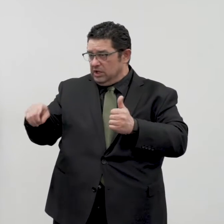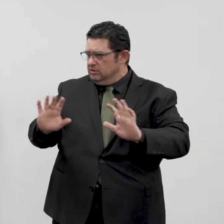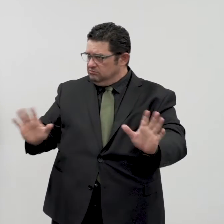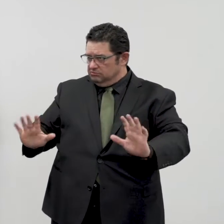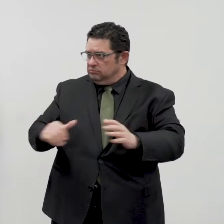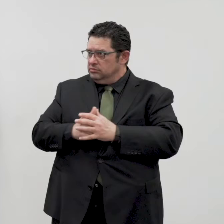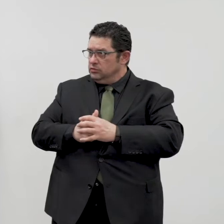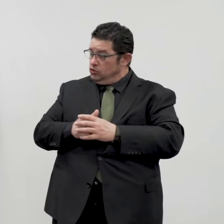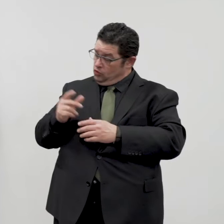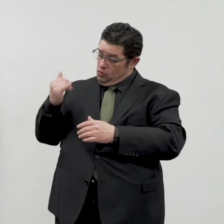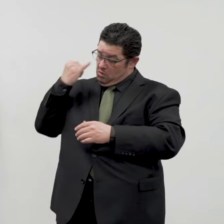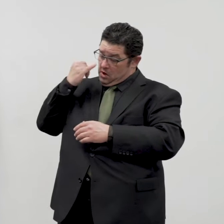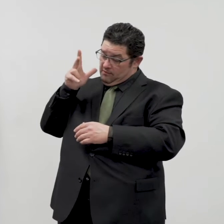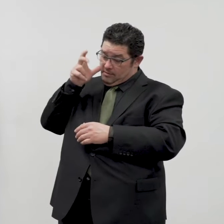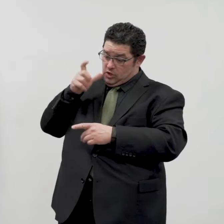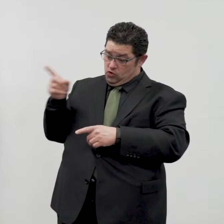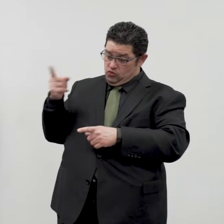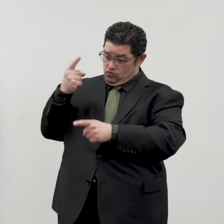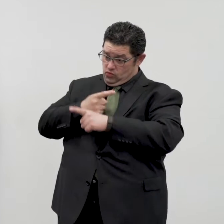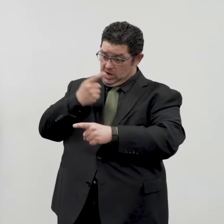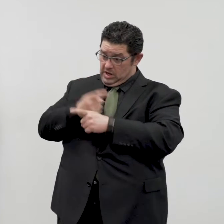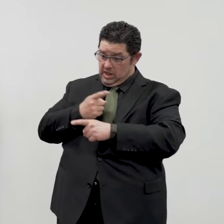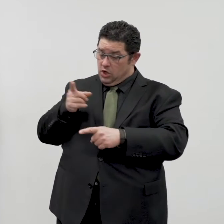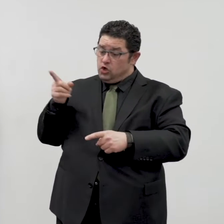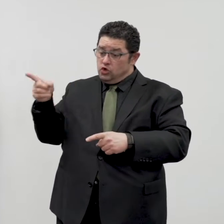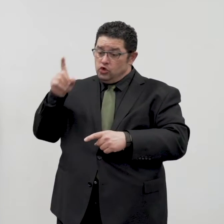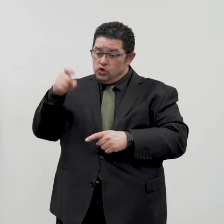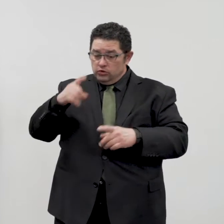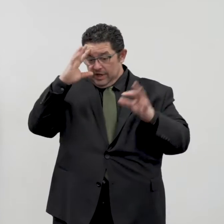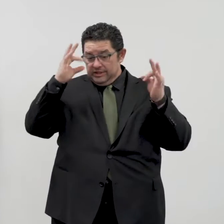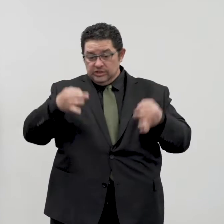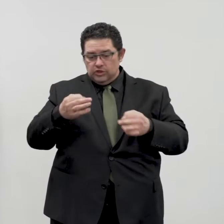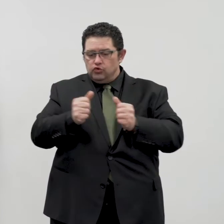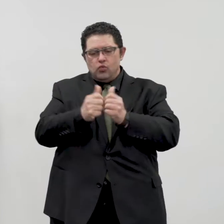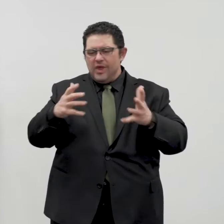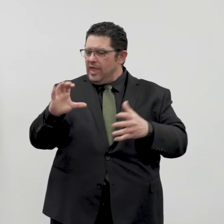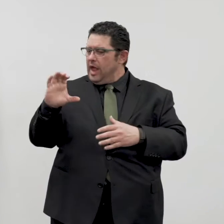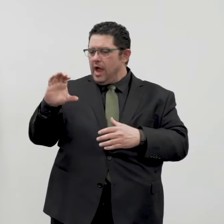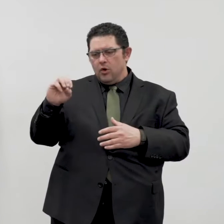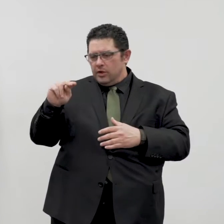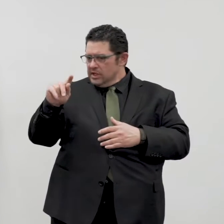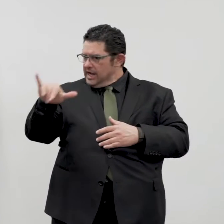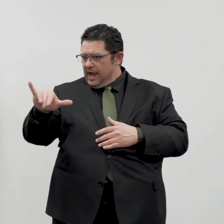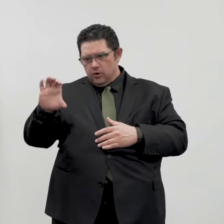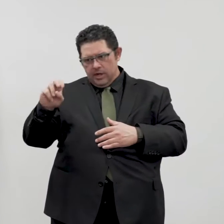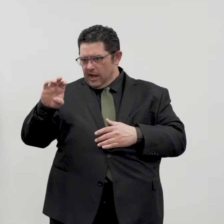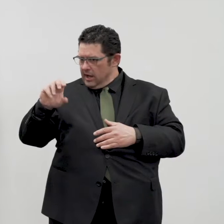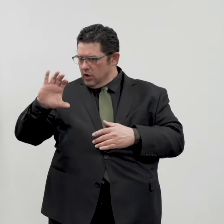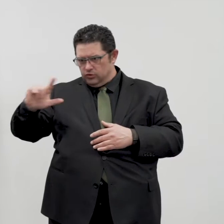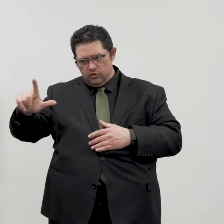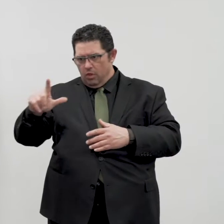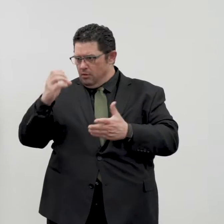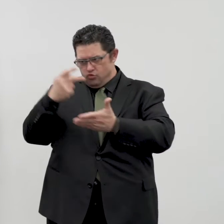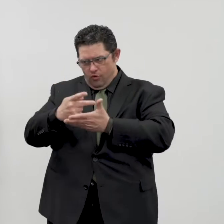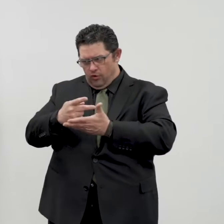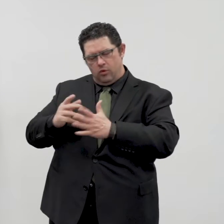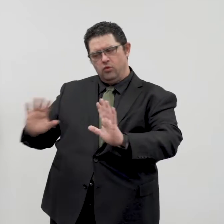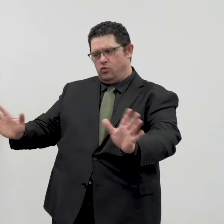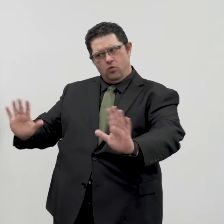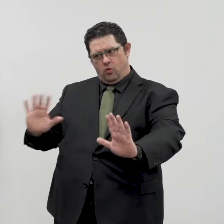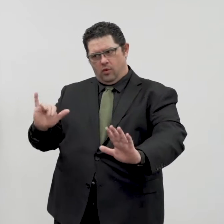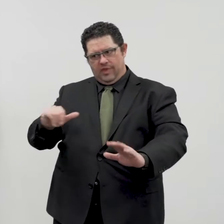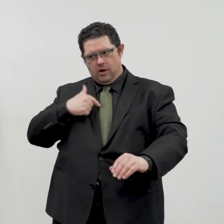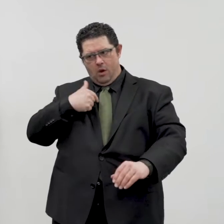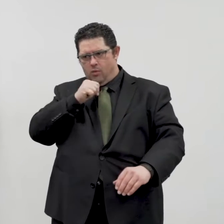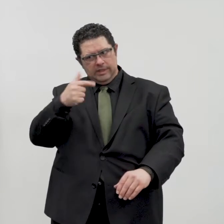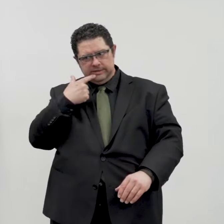you're saying that you should make those decisions without county council approval? No, that's not what I said. Okay, I'm sorry. Those decisions should be made